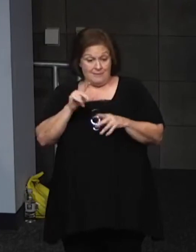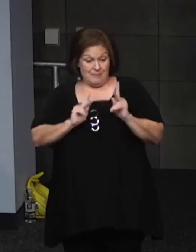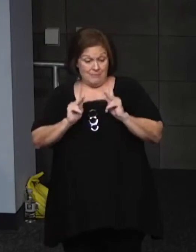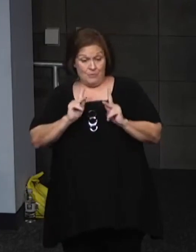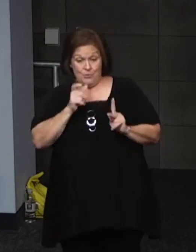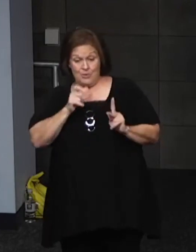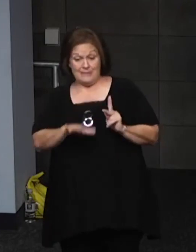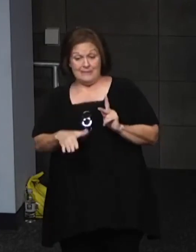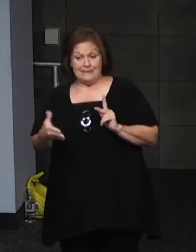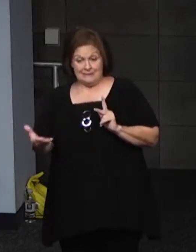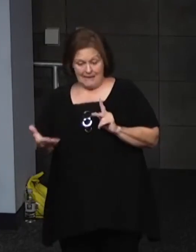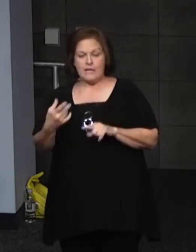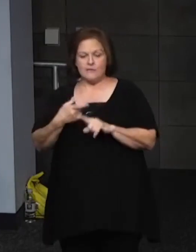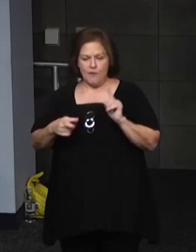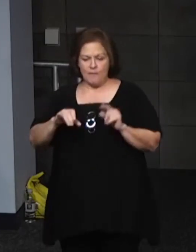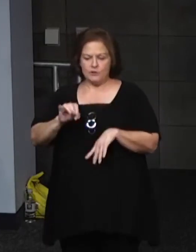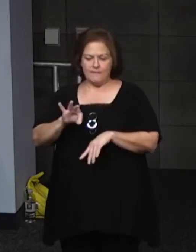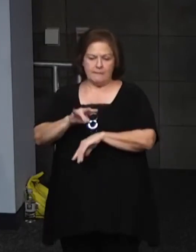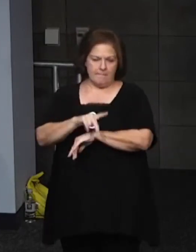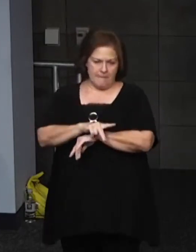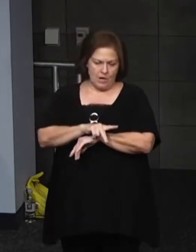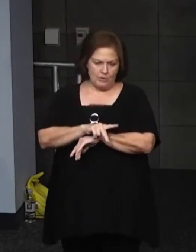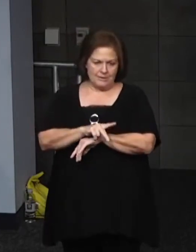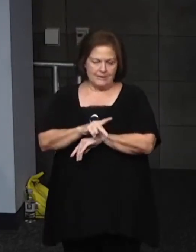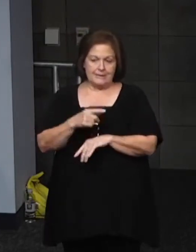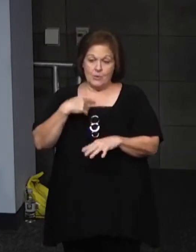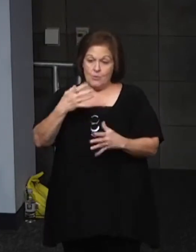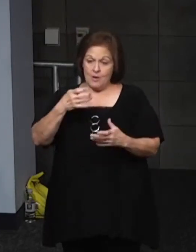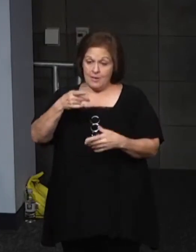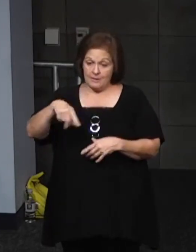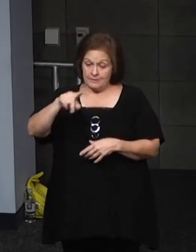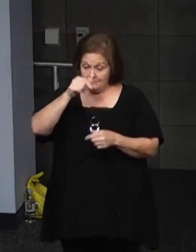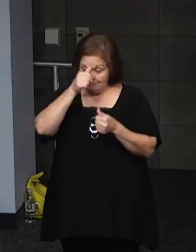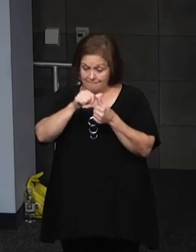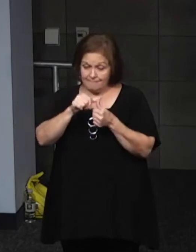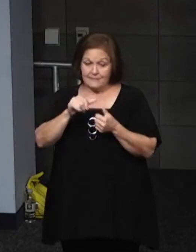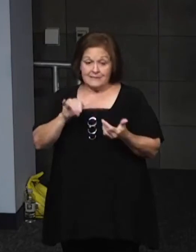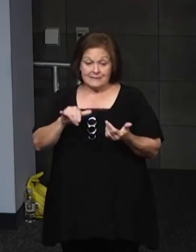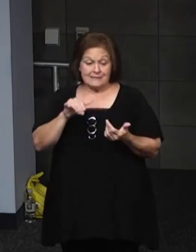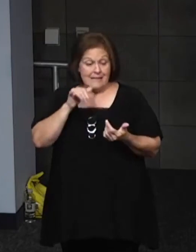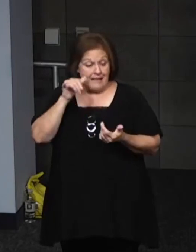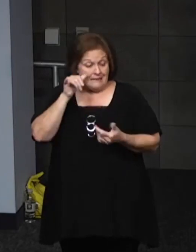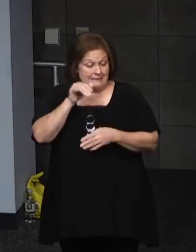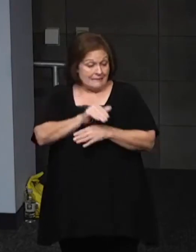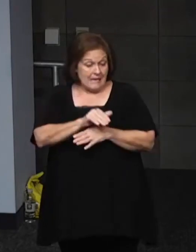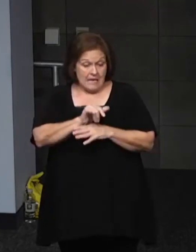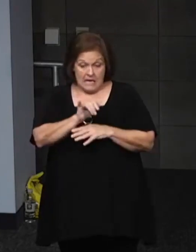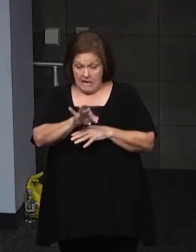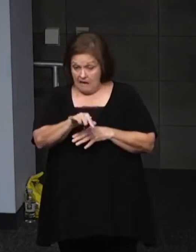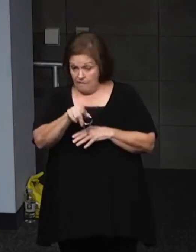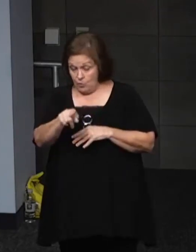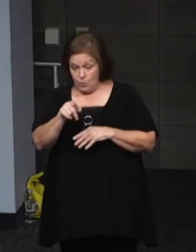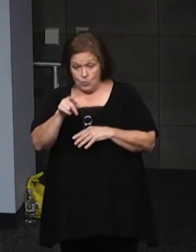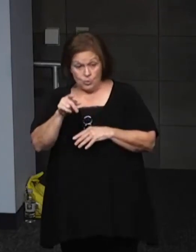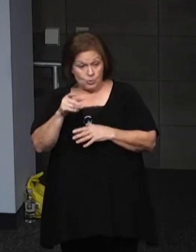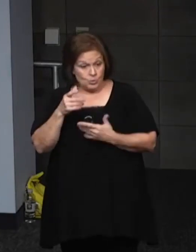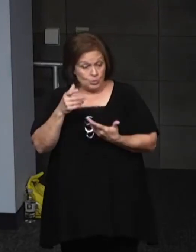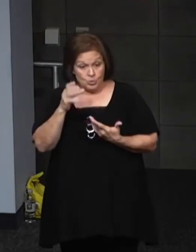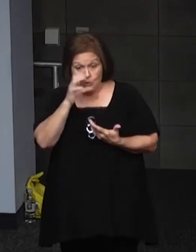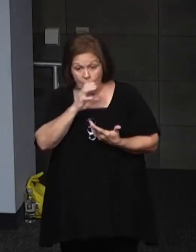was from Jefferson Parish. I just want to remind citizens, I announced this last night, that if you are looking for a